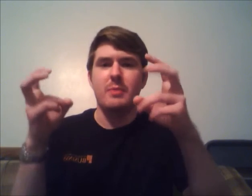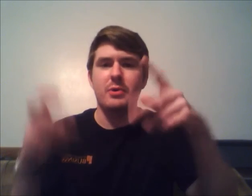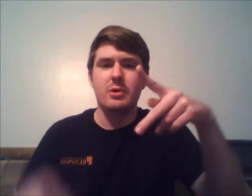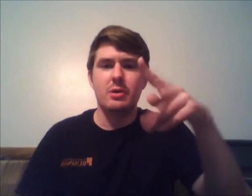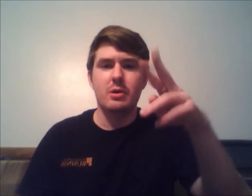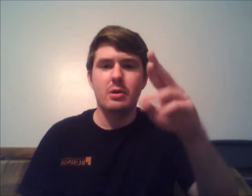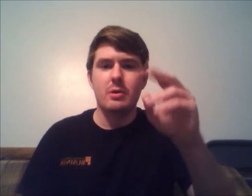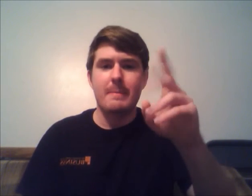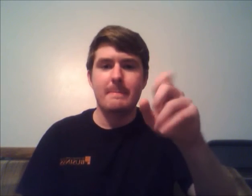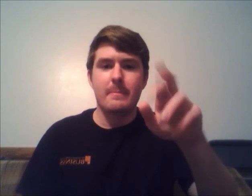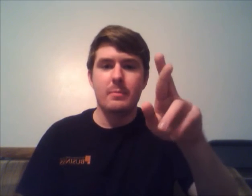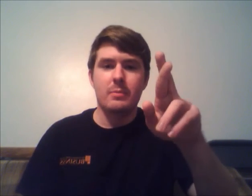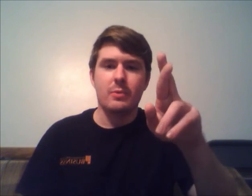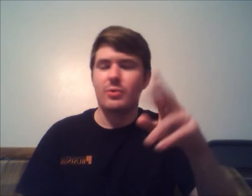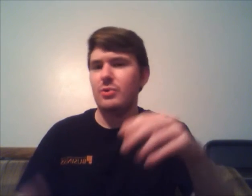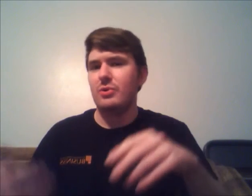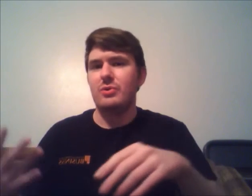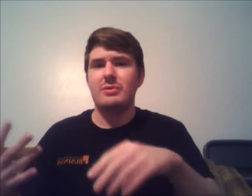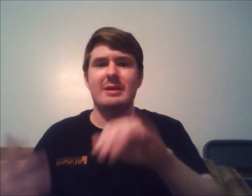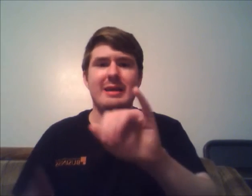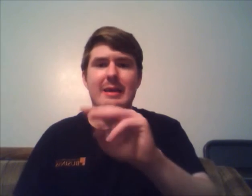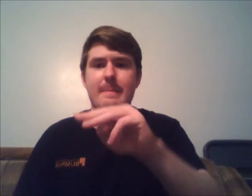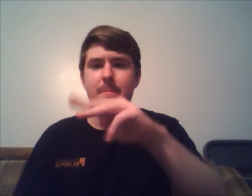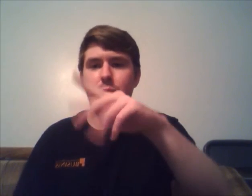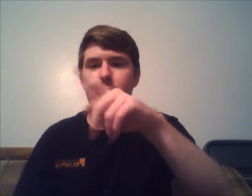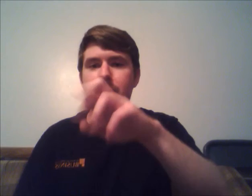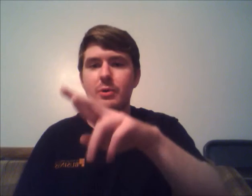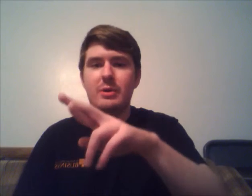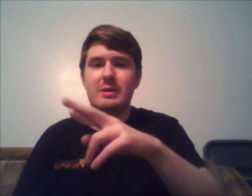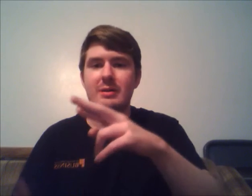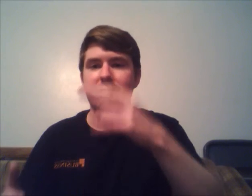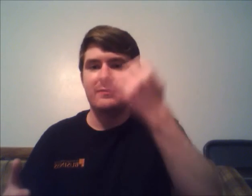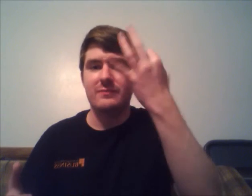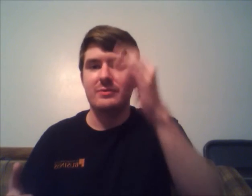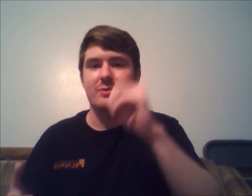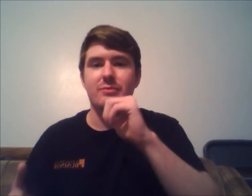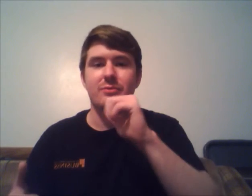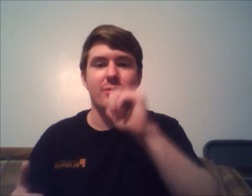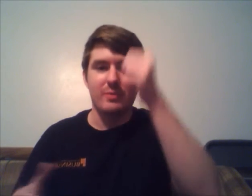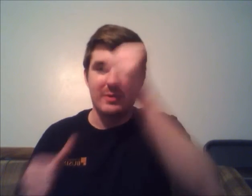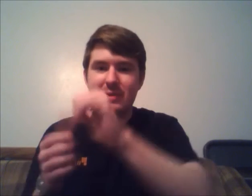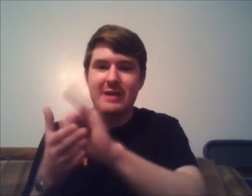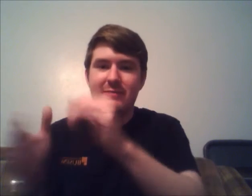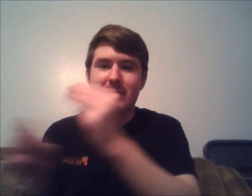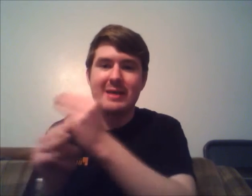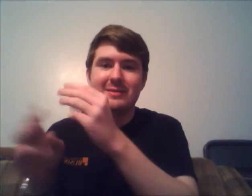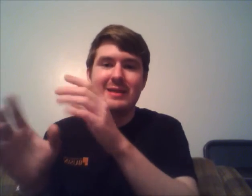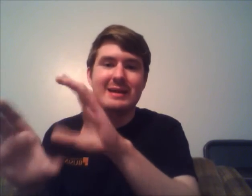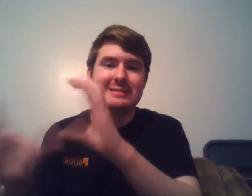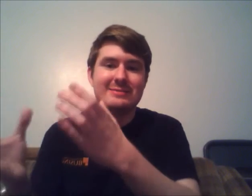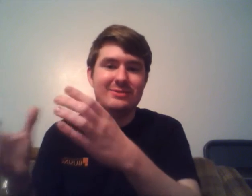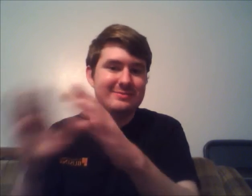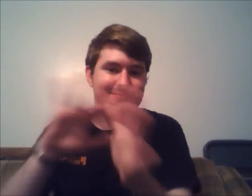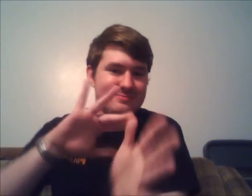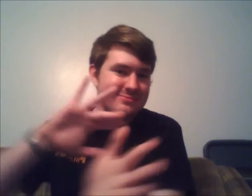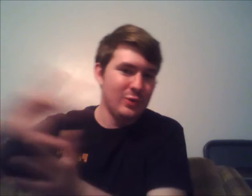proper or improper, and if you don't remember that from math class, just don't worry